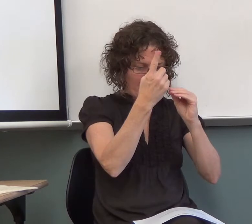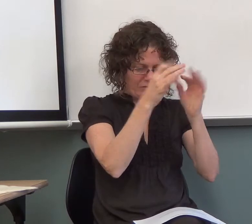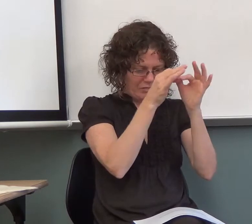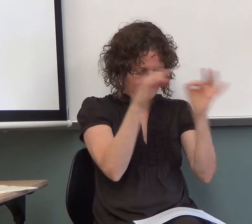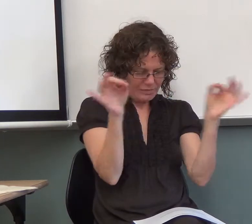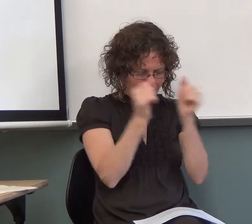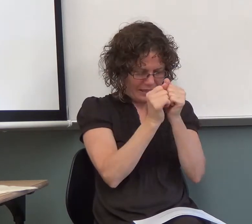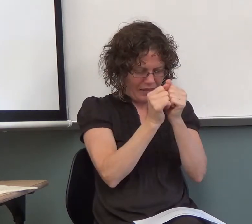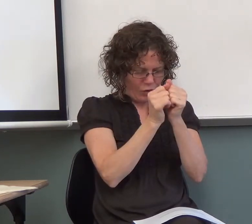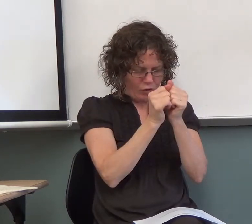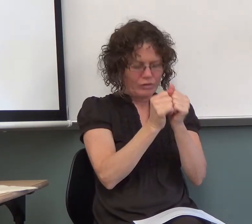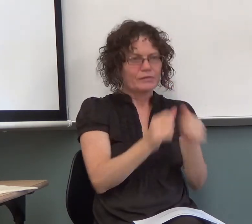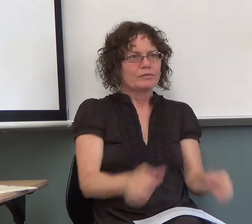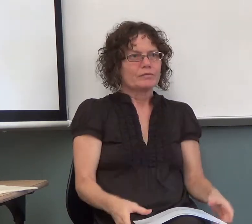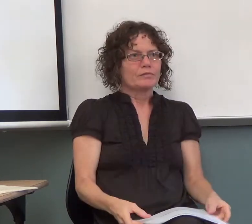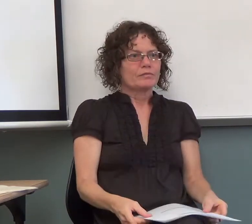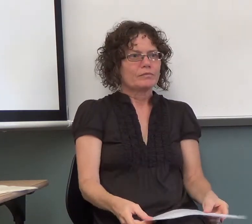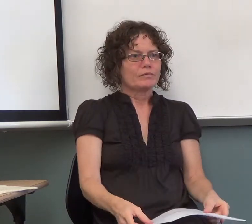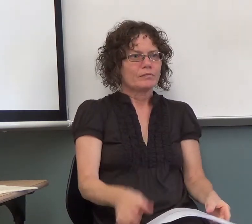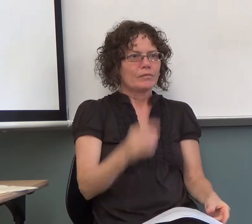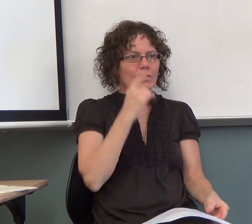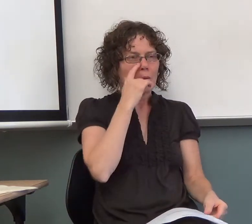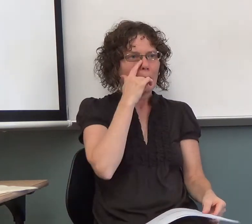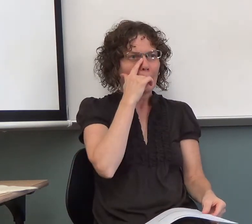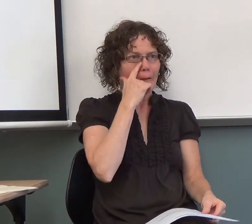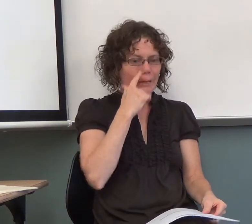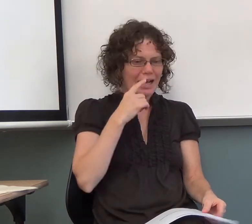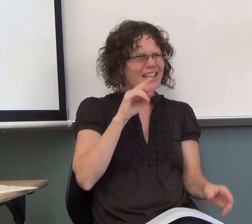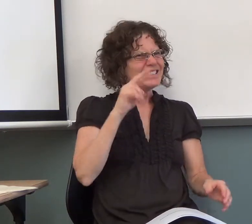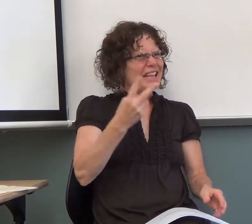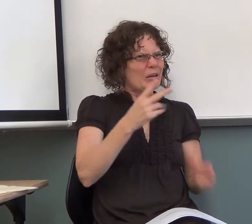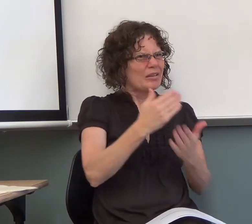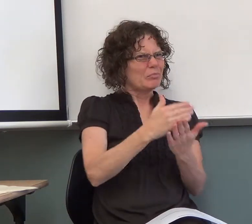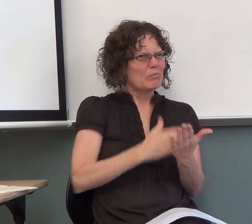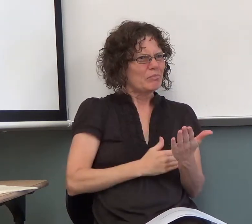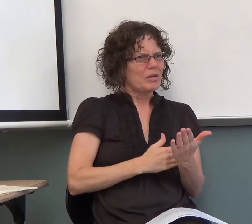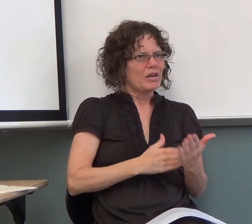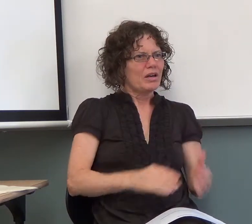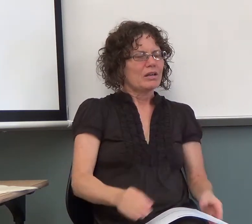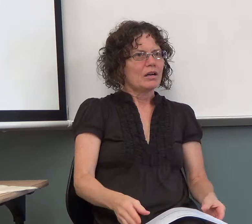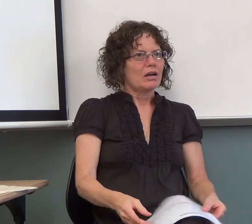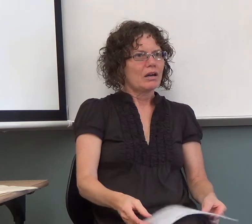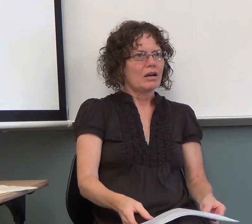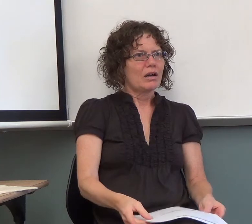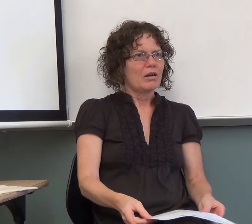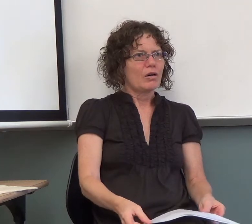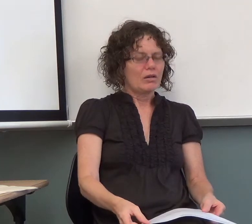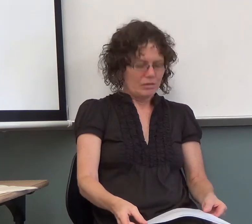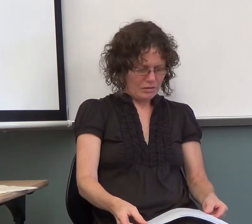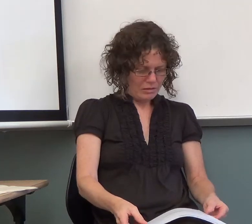in there. They may not have a pronoun, so you don't have to put a pronoun if there isn't one there. Number one, who would like to read,